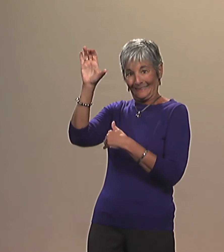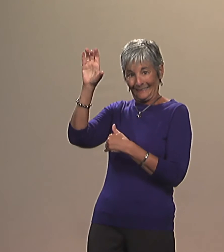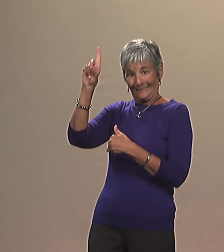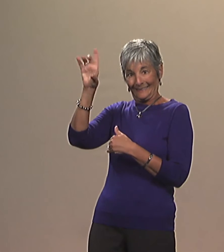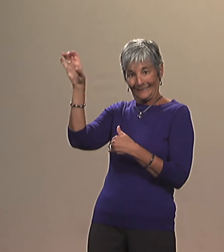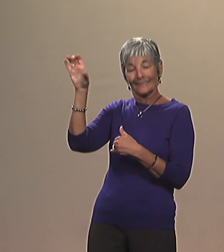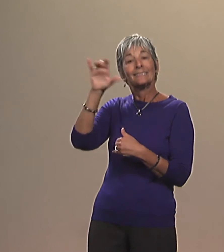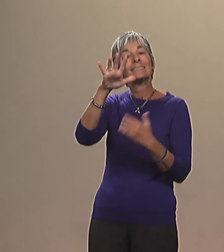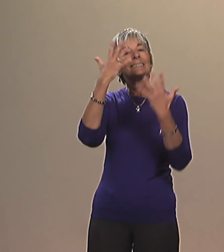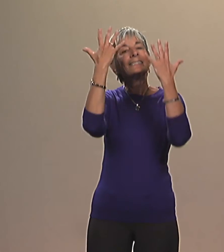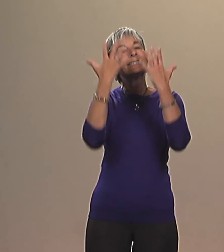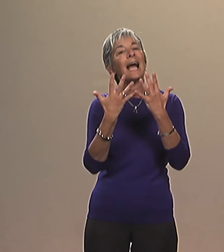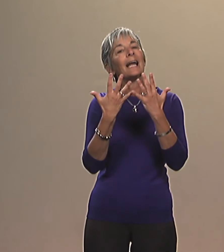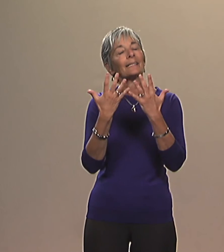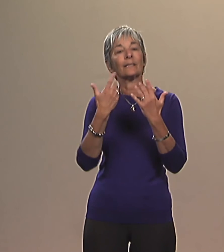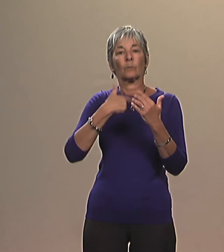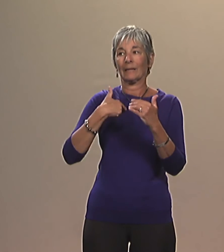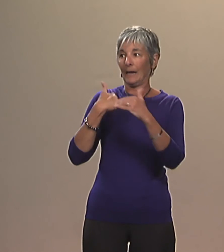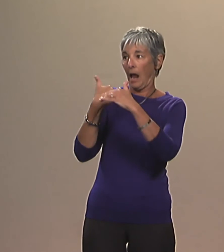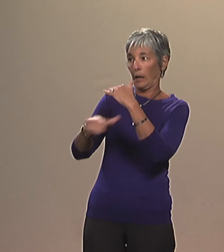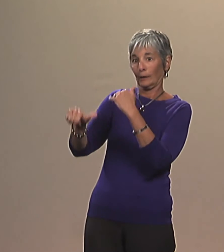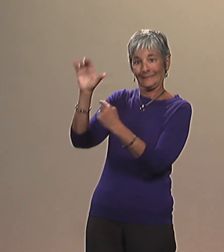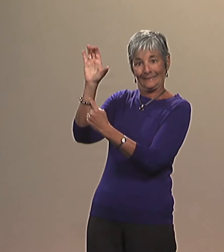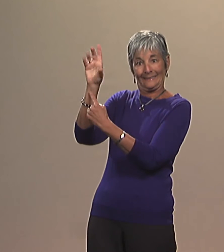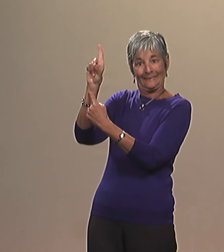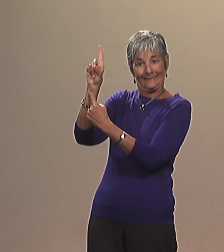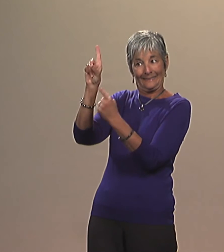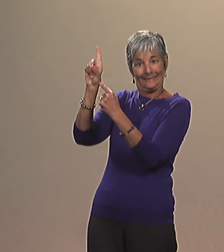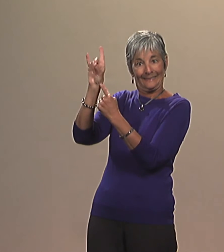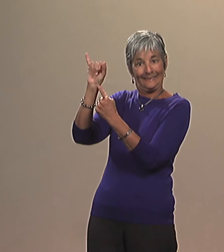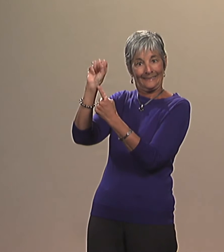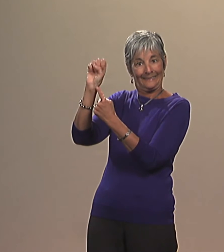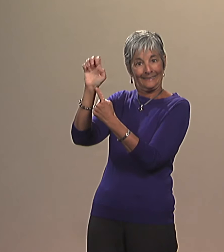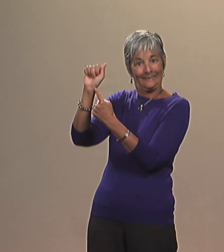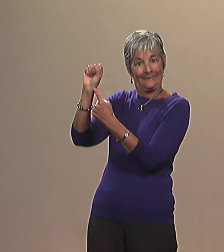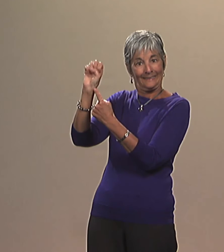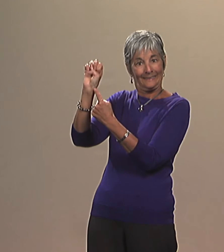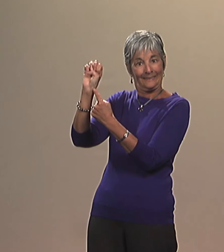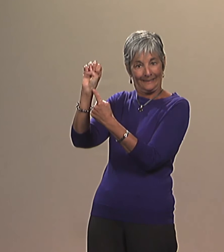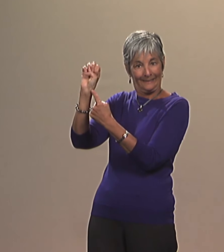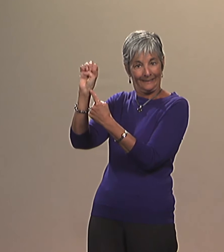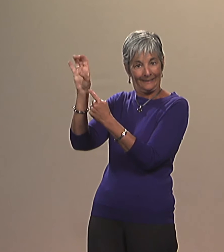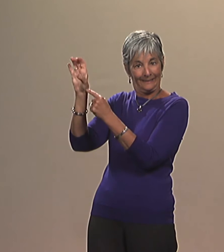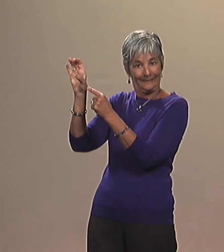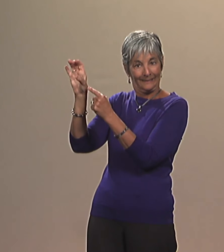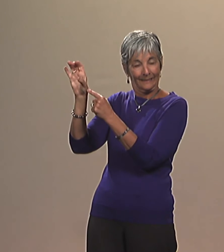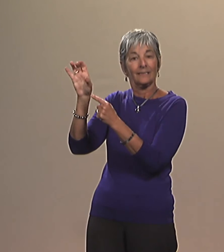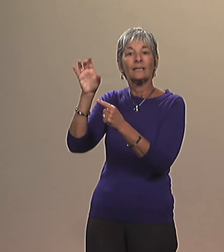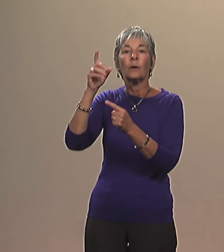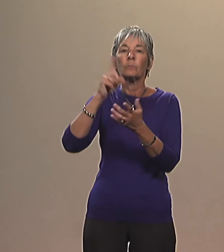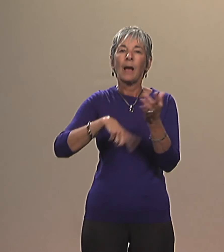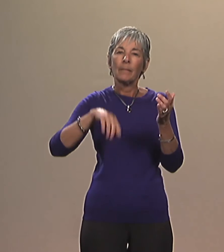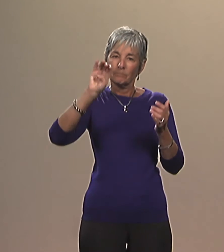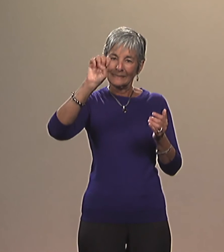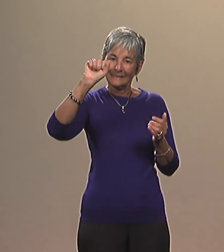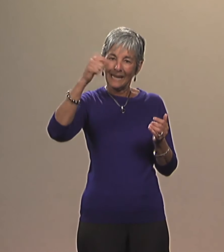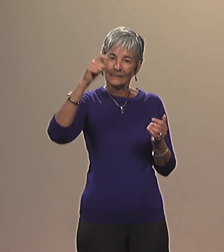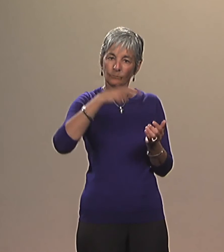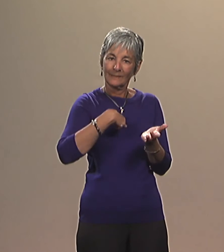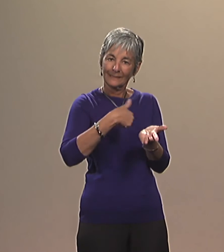the CDC, which is somewhat unfortunate. It's sad that we were under an organization with the word disease in the title, because what message does that